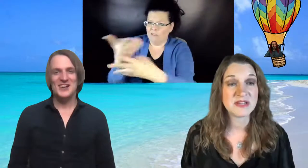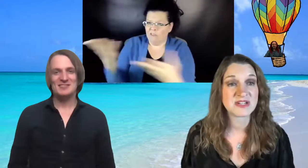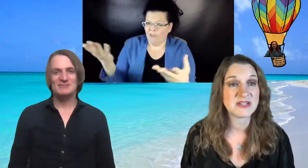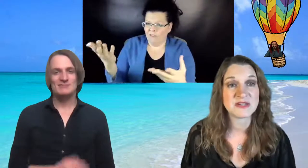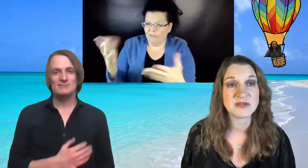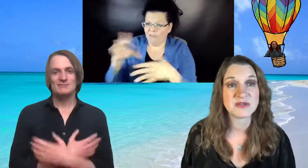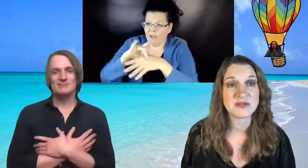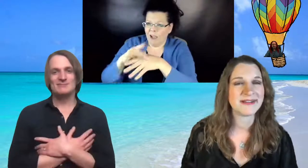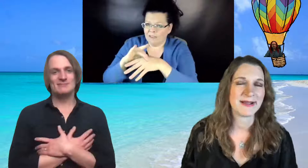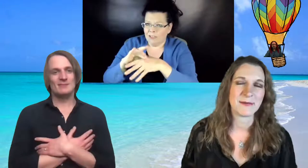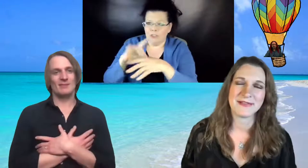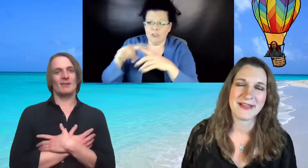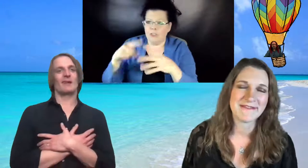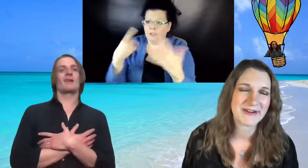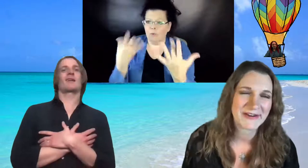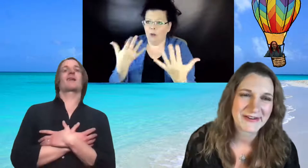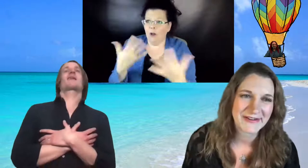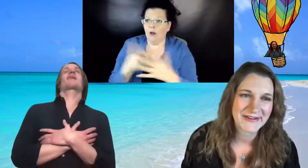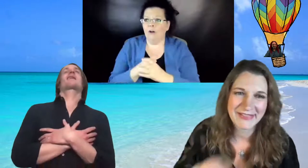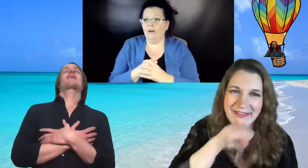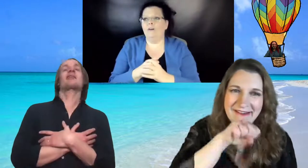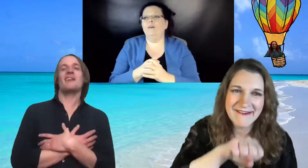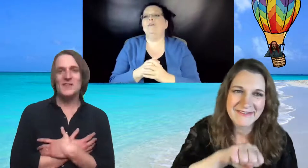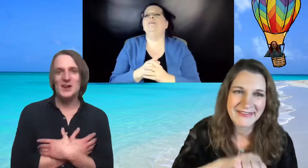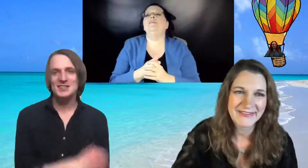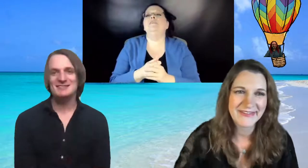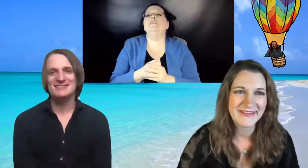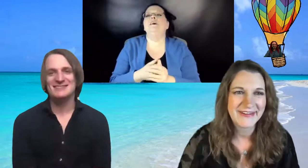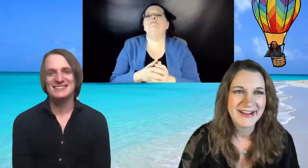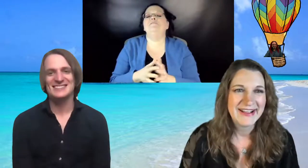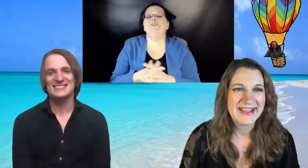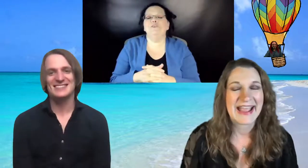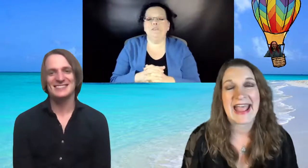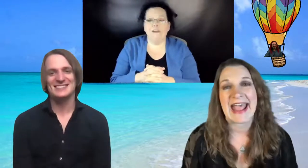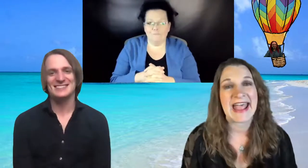Same thing. She doesn't wait. Yeah, we love her.